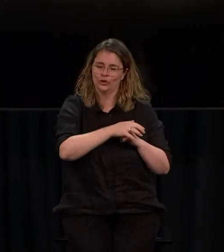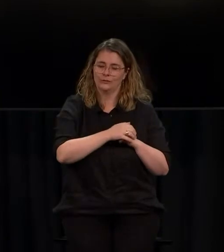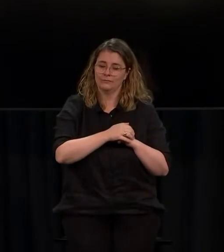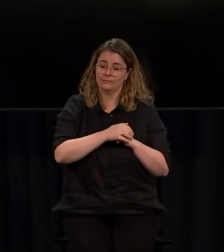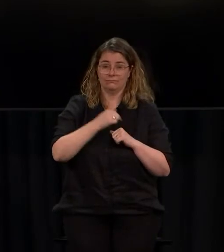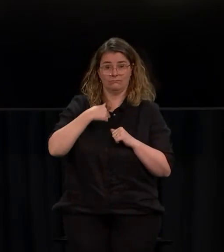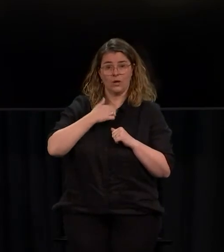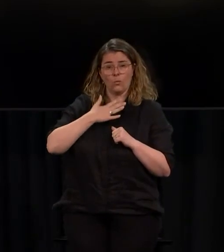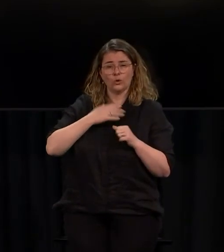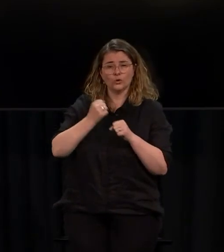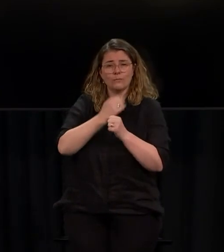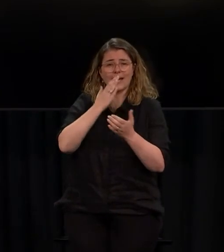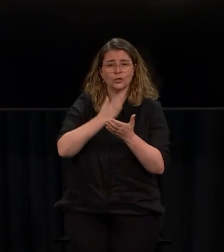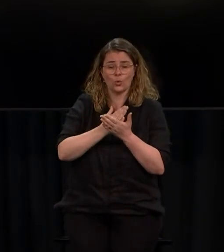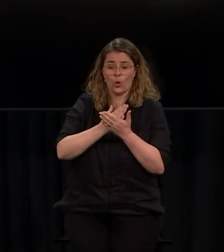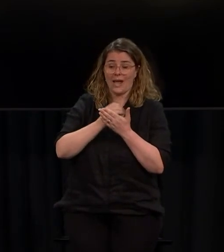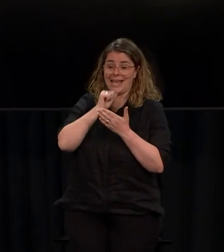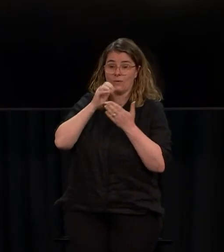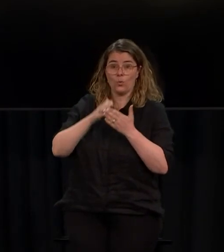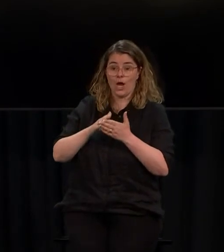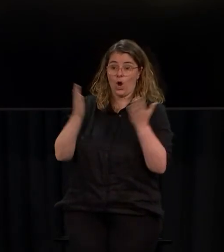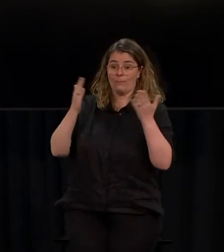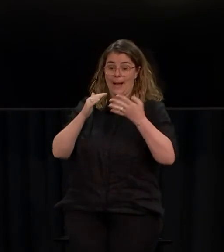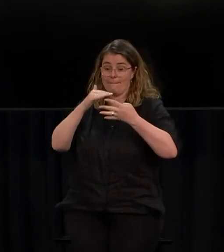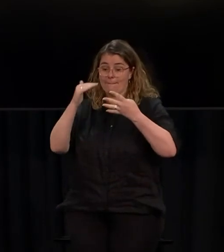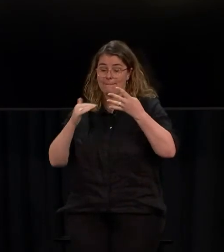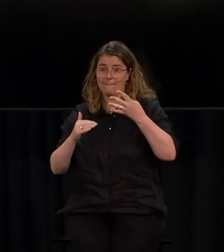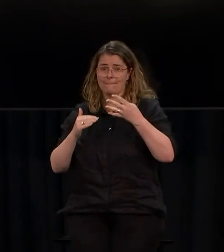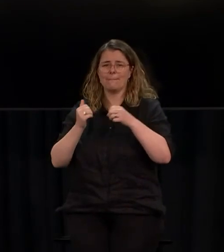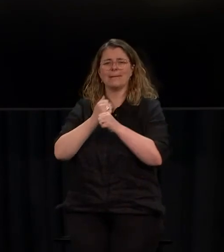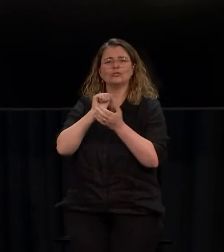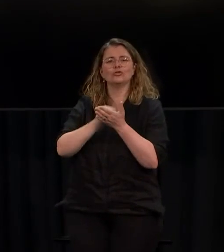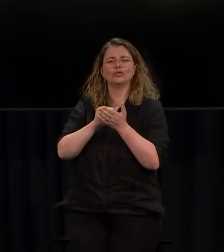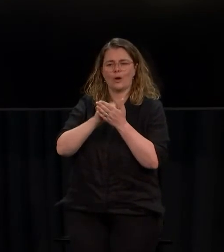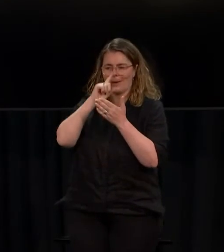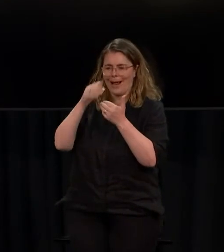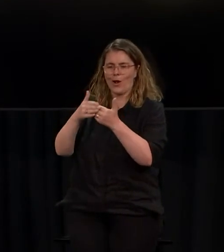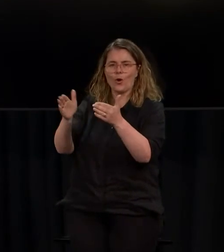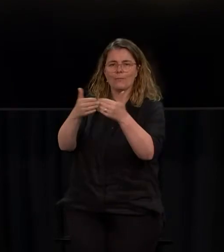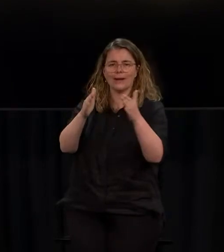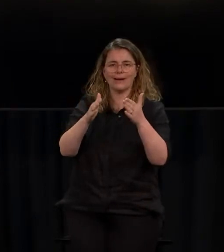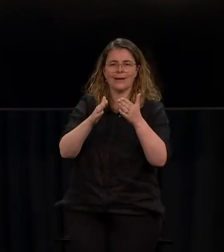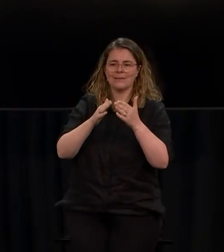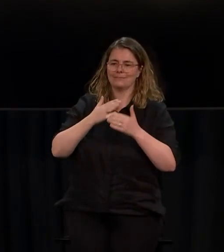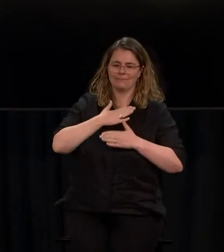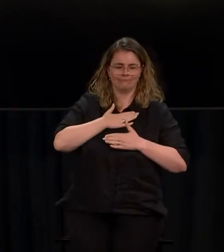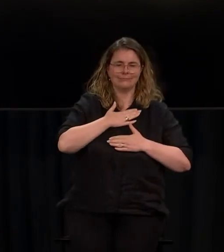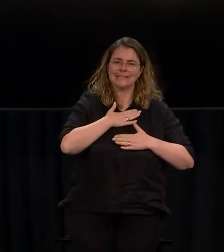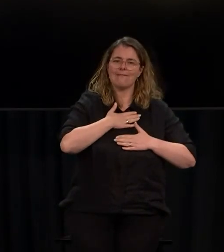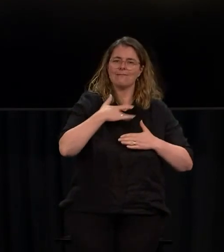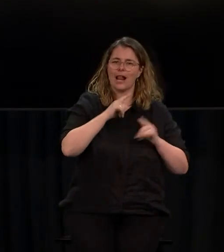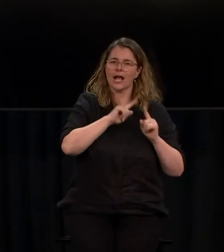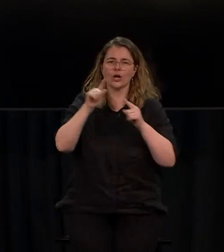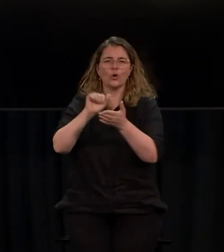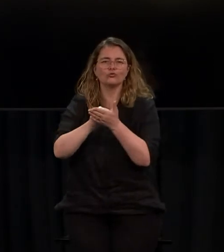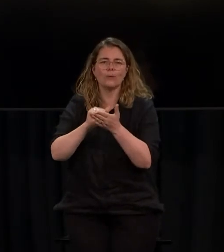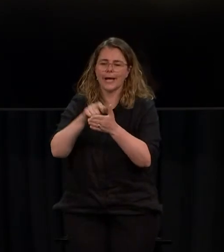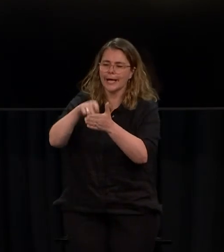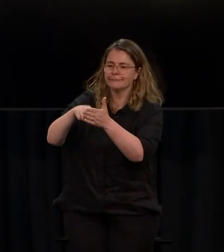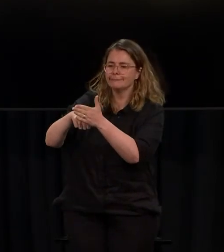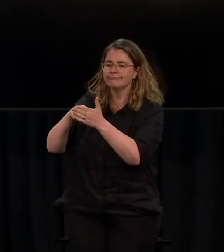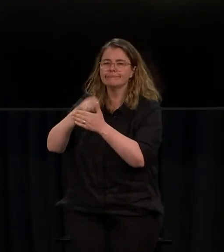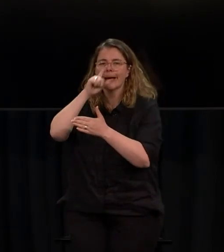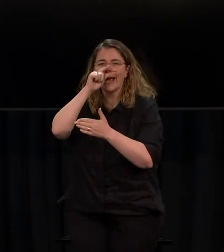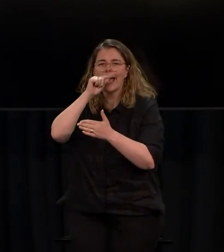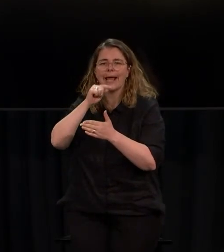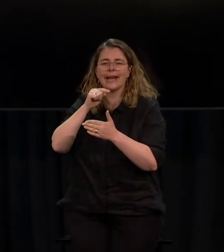up, that retailers will have customers return. And customers will return with greater confidence if they believe that we have an outbreak that